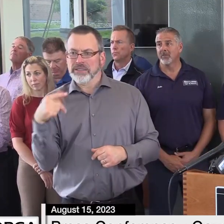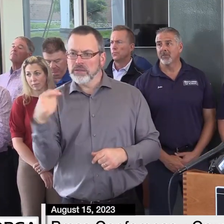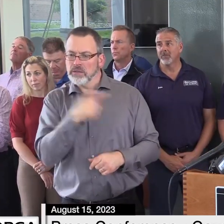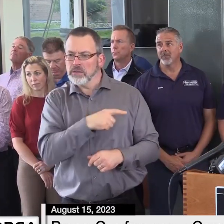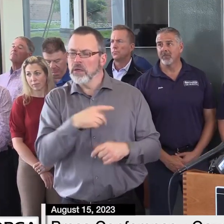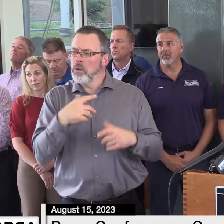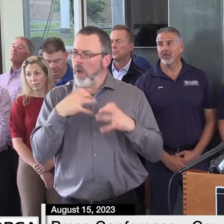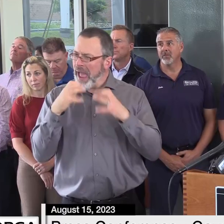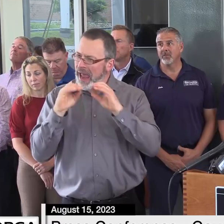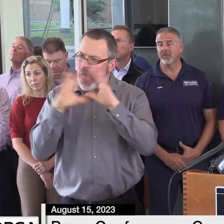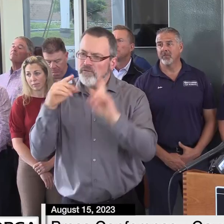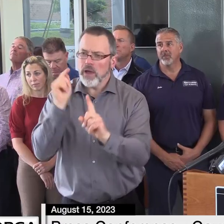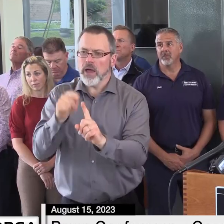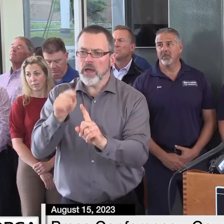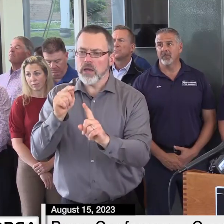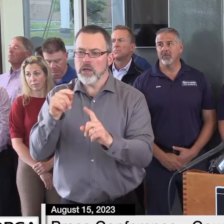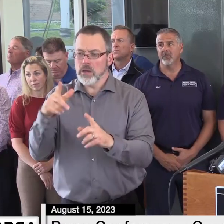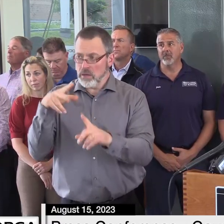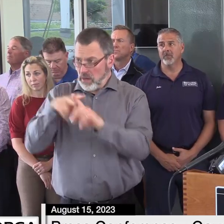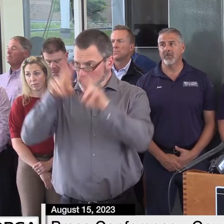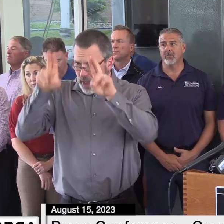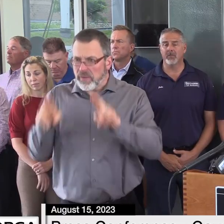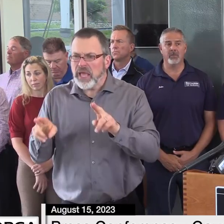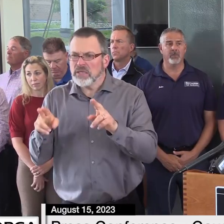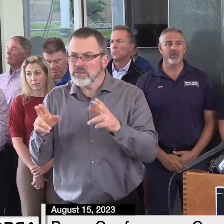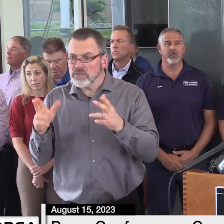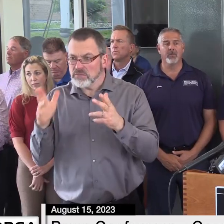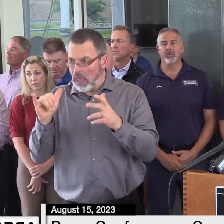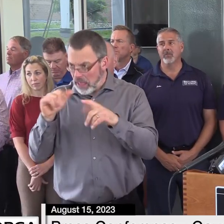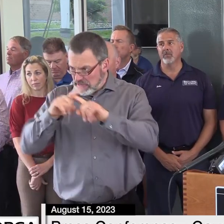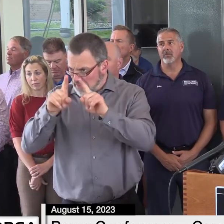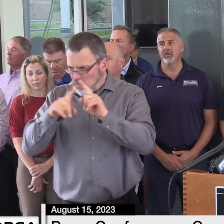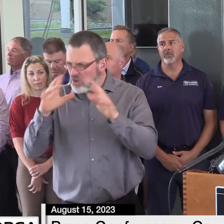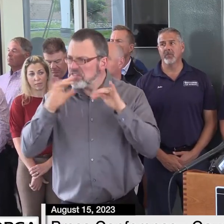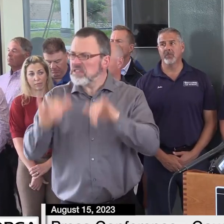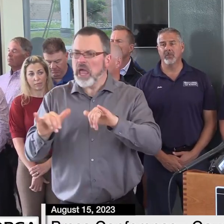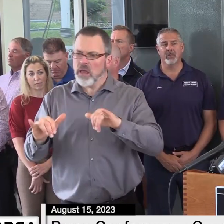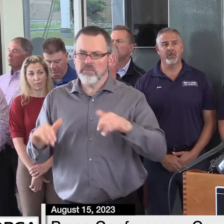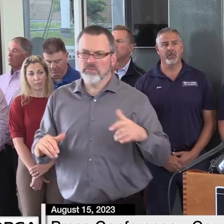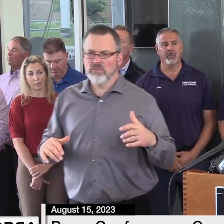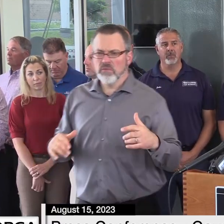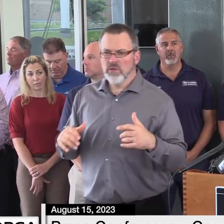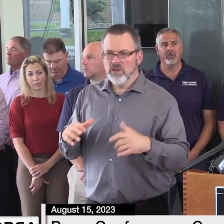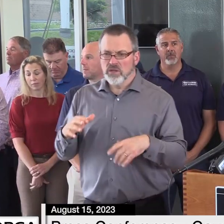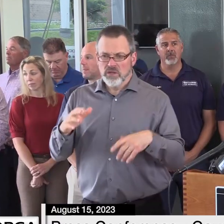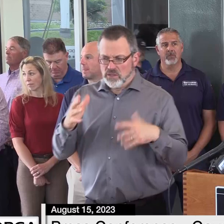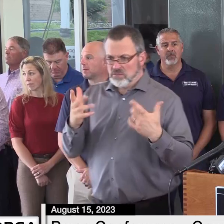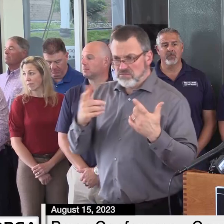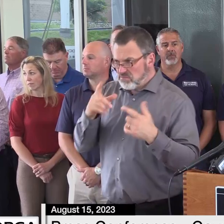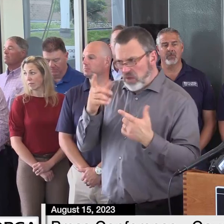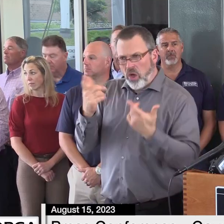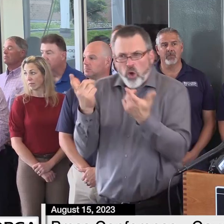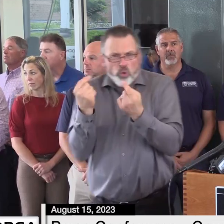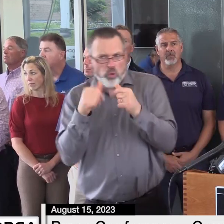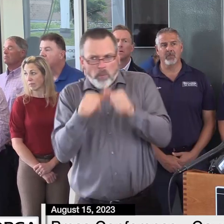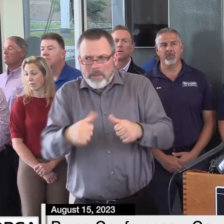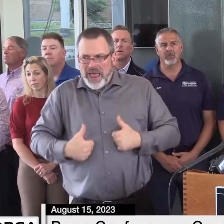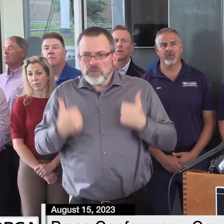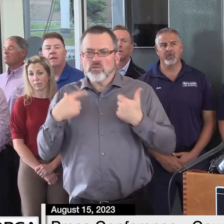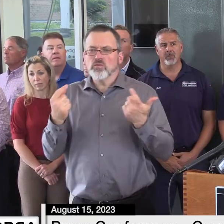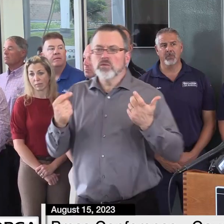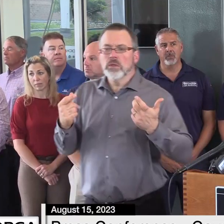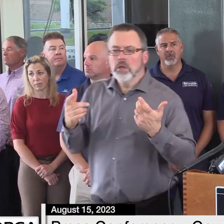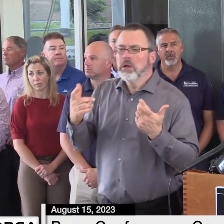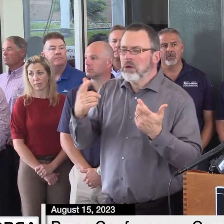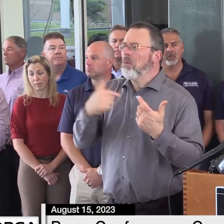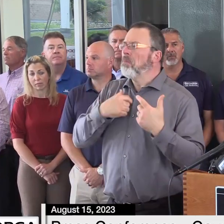Is that application process different? Like, I know you have to have a permanent address when you apply. No, we have means by which people can